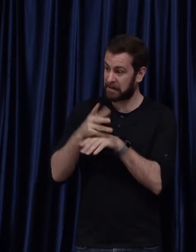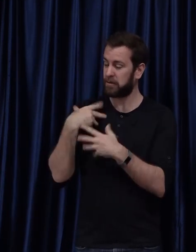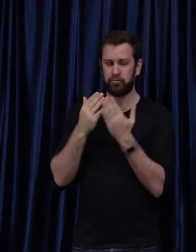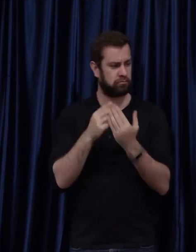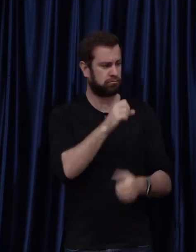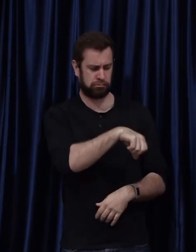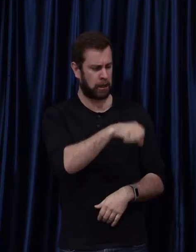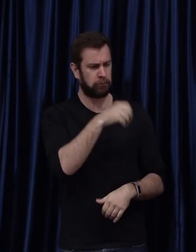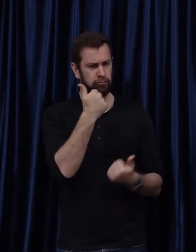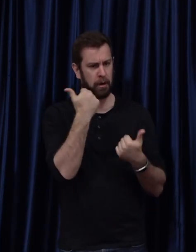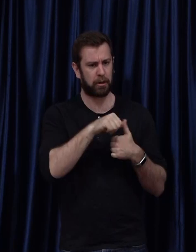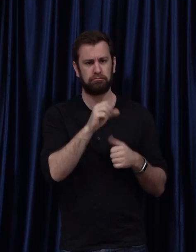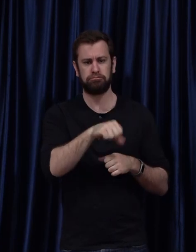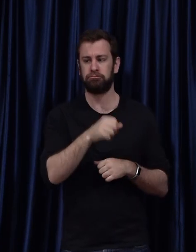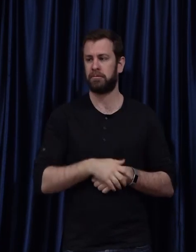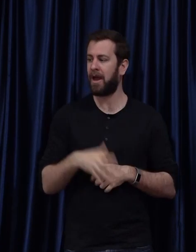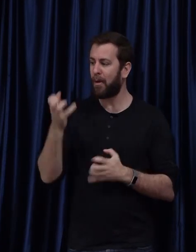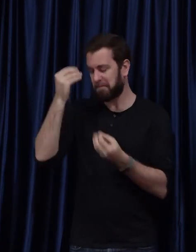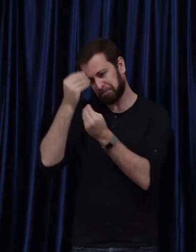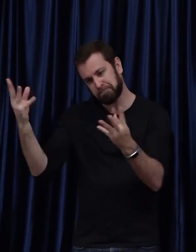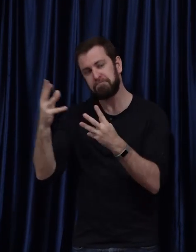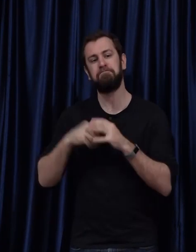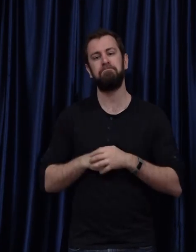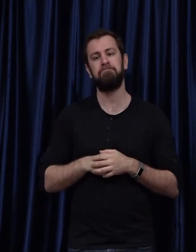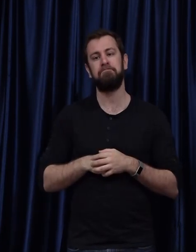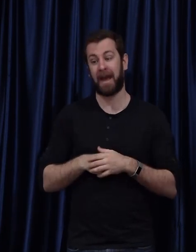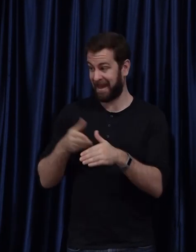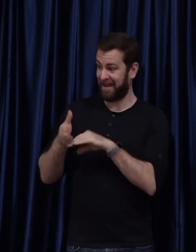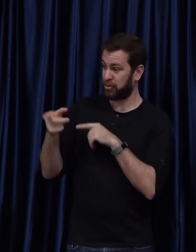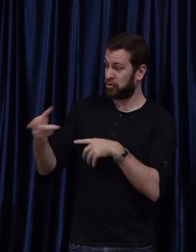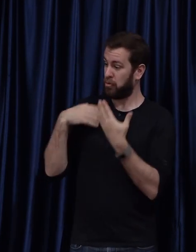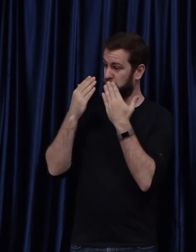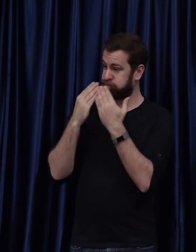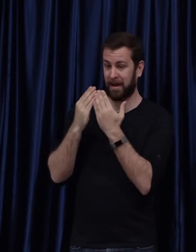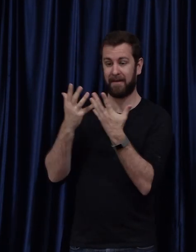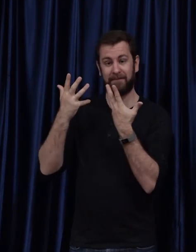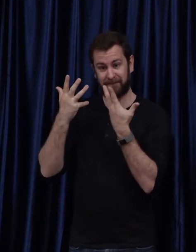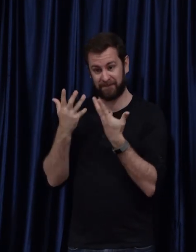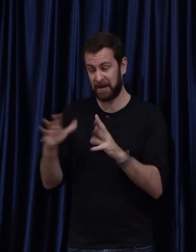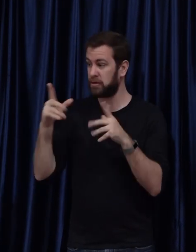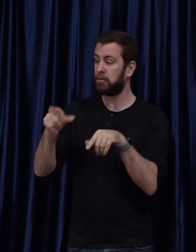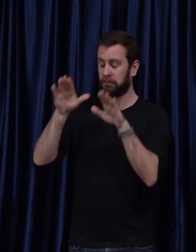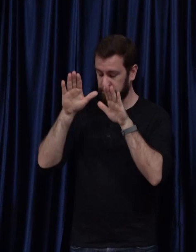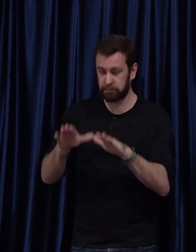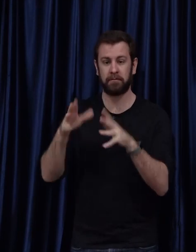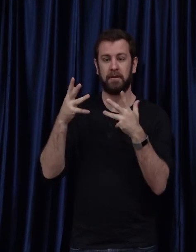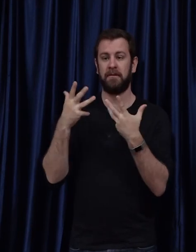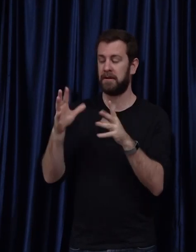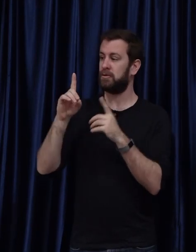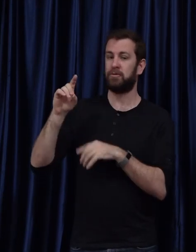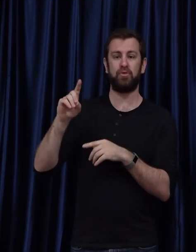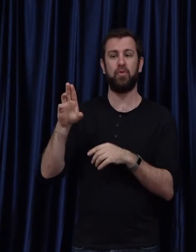said, absolutely. He said, well, I want to tell you, after your prayer, when you were supplicating and making